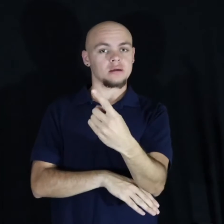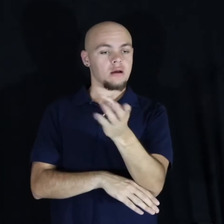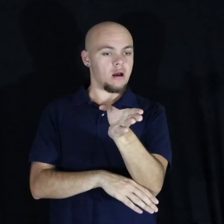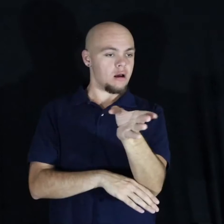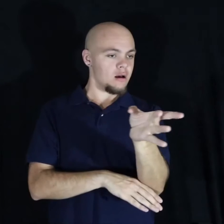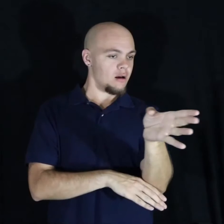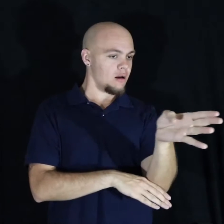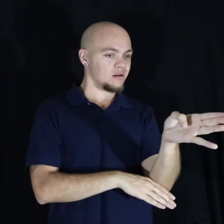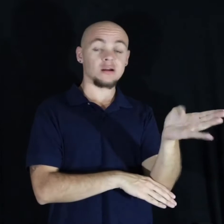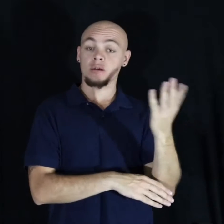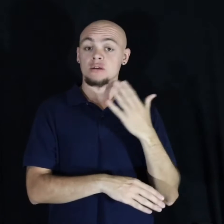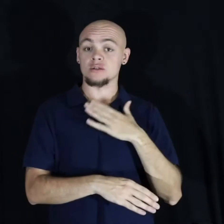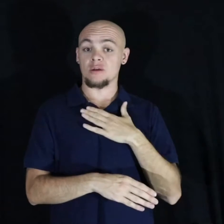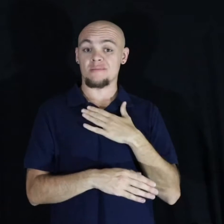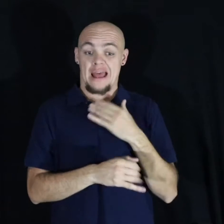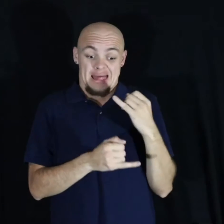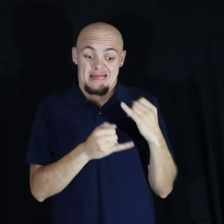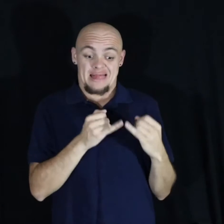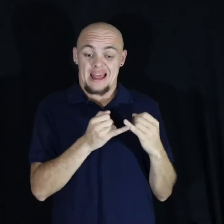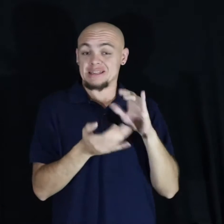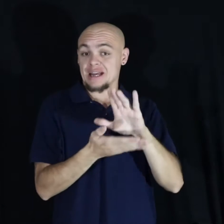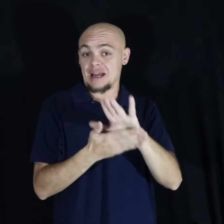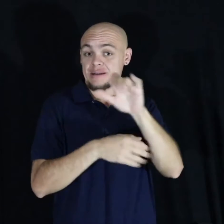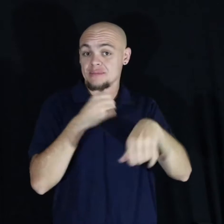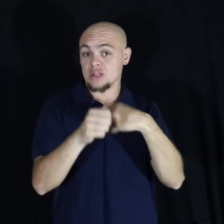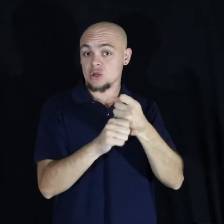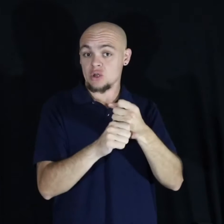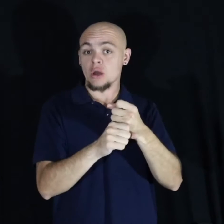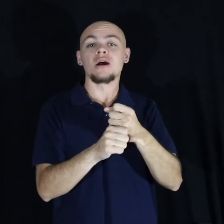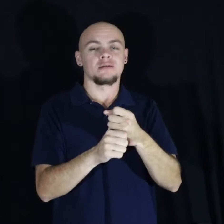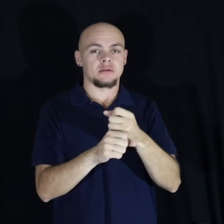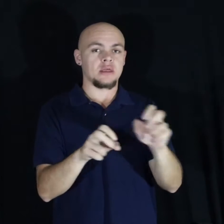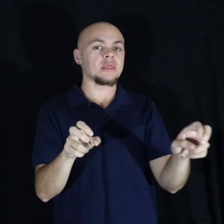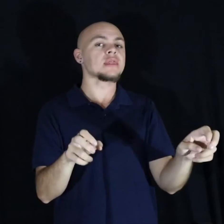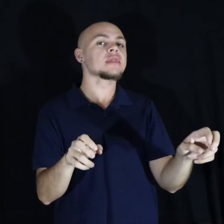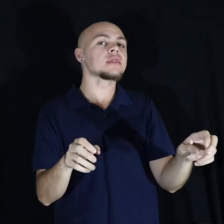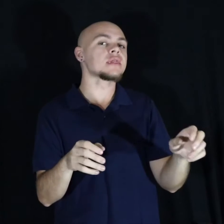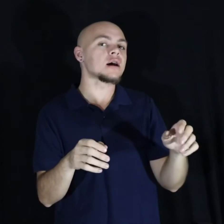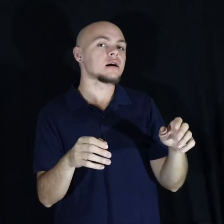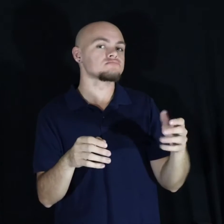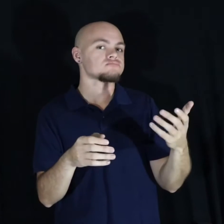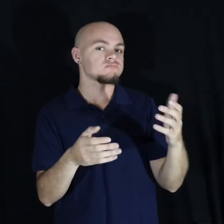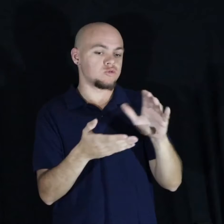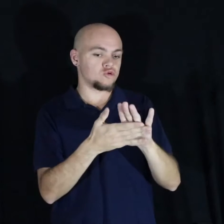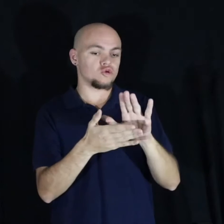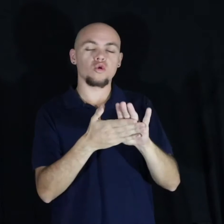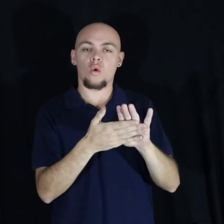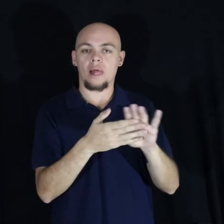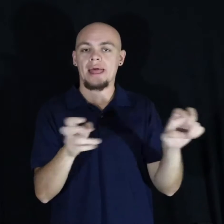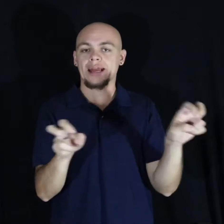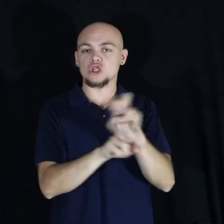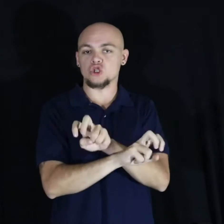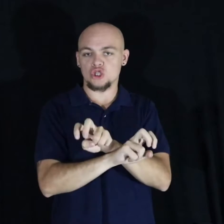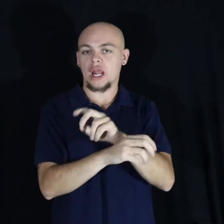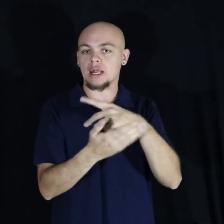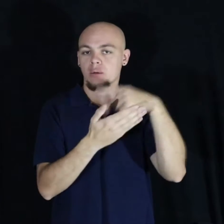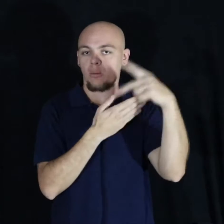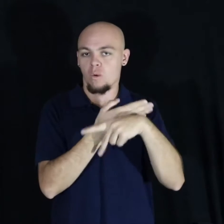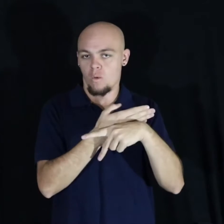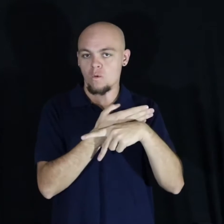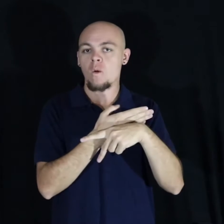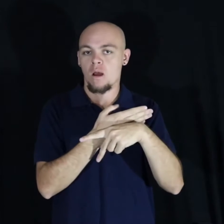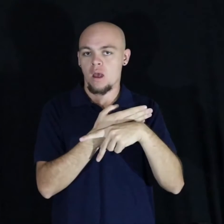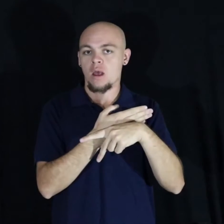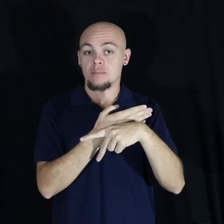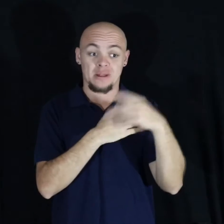my last academic year, I was eligible to apply for a spot in the exchange program that my school was a part of, along with other selective schools around the